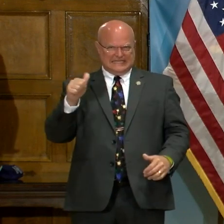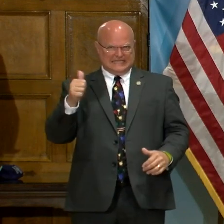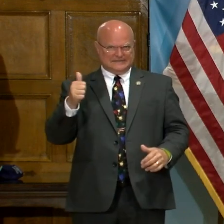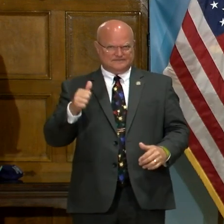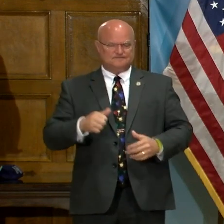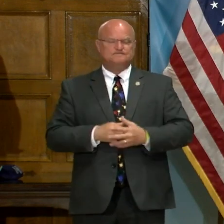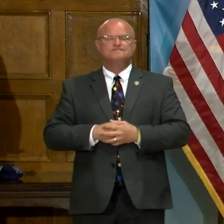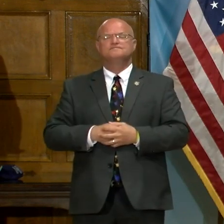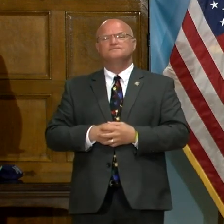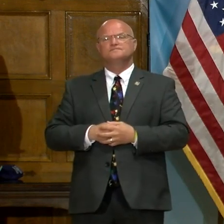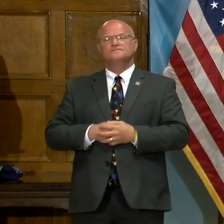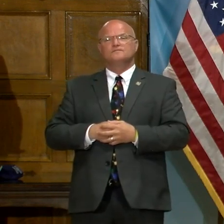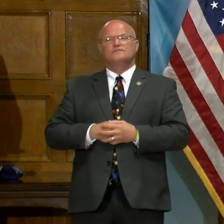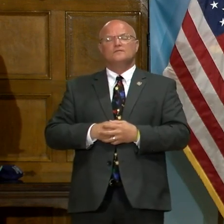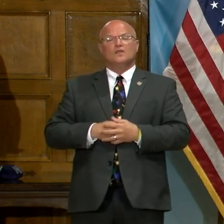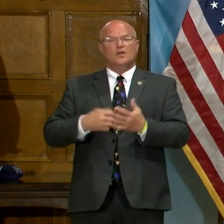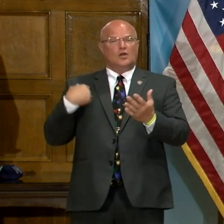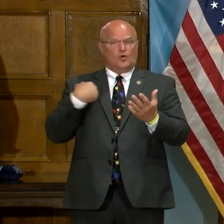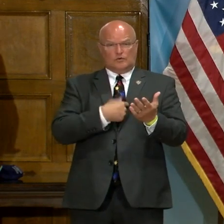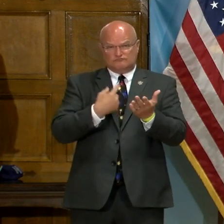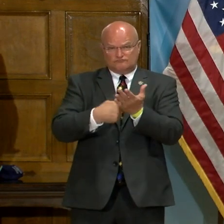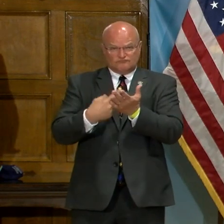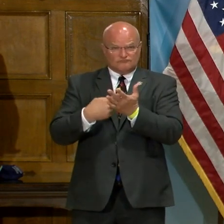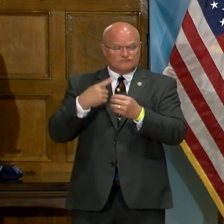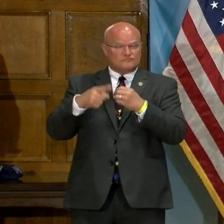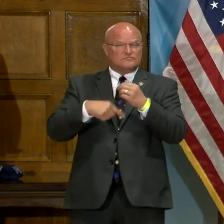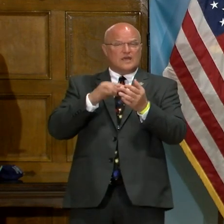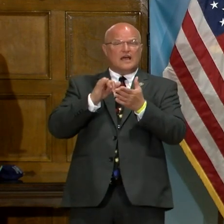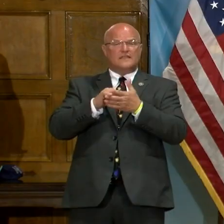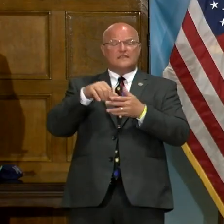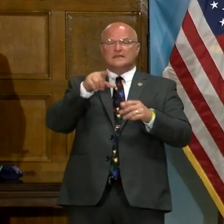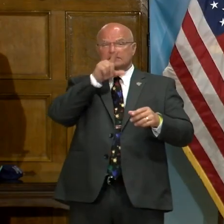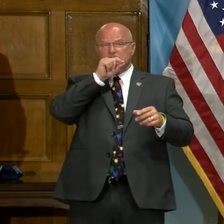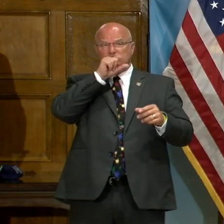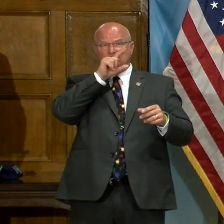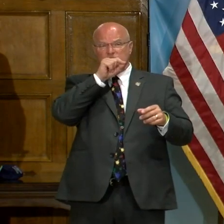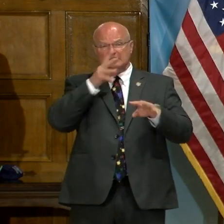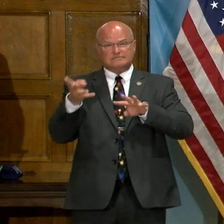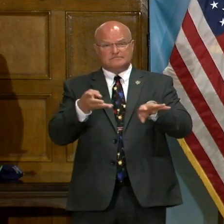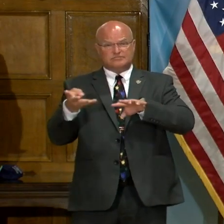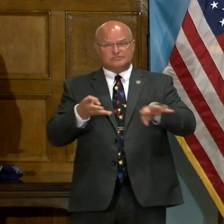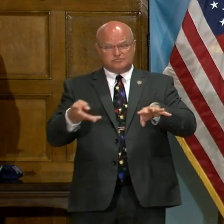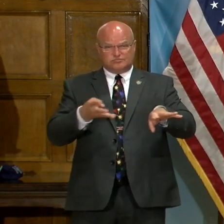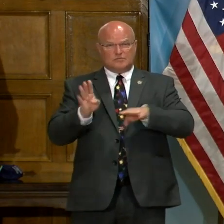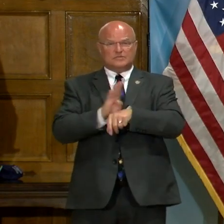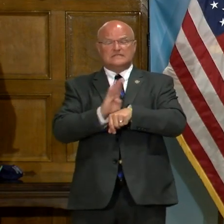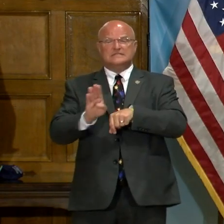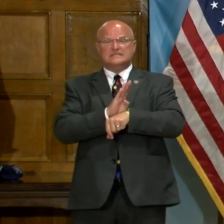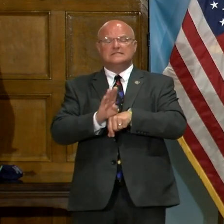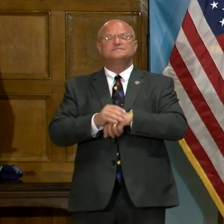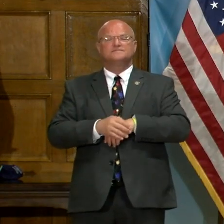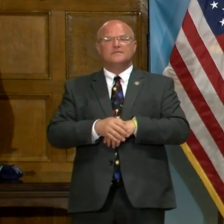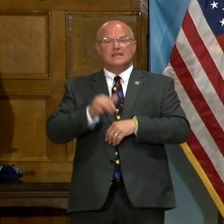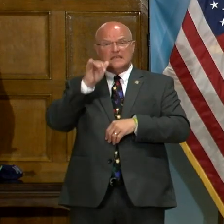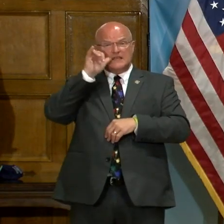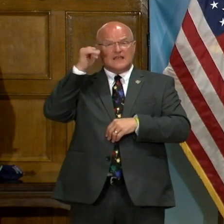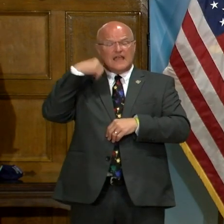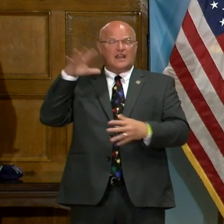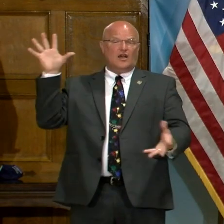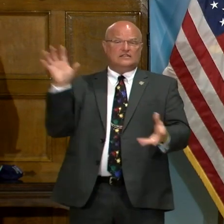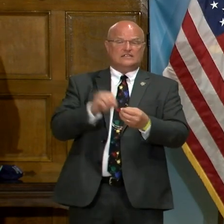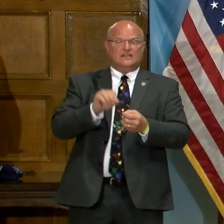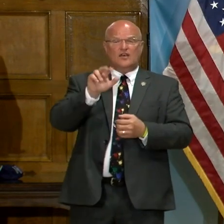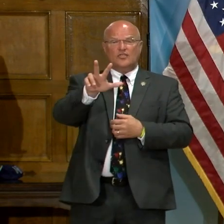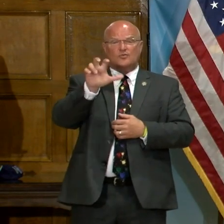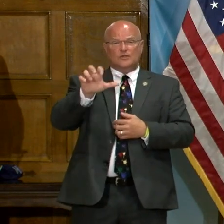We've talked a little bit about the poultry industry. As of yesterday, we had a total